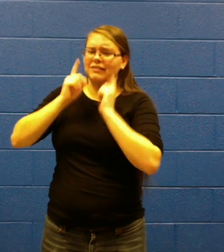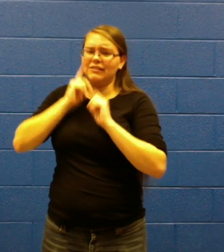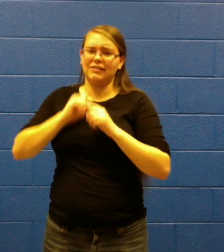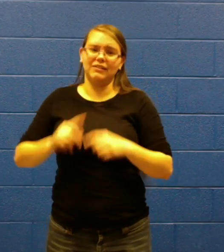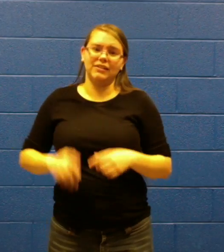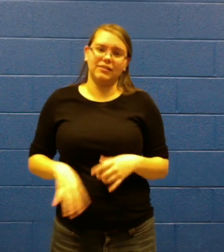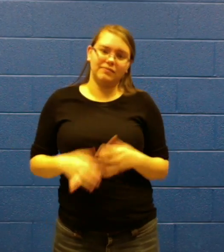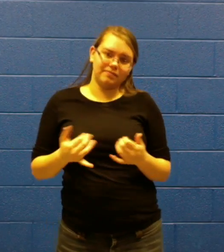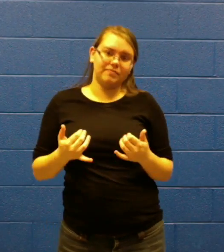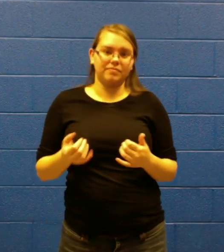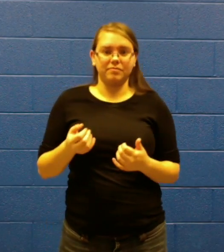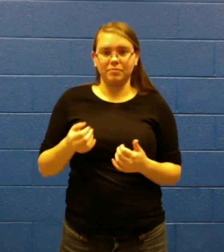still find hilarious.